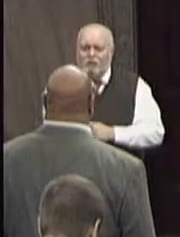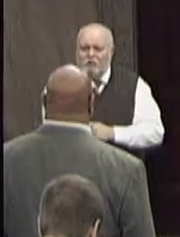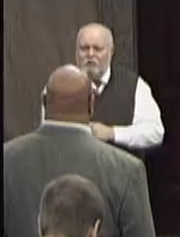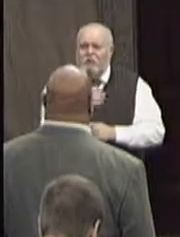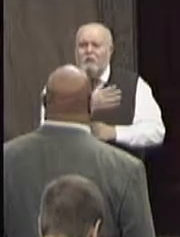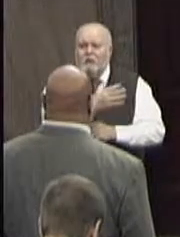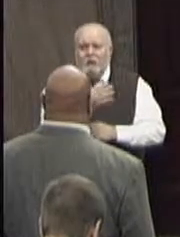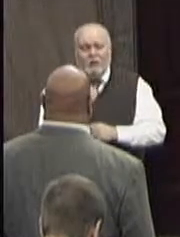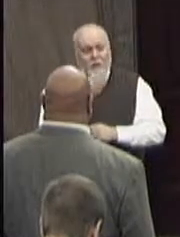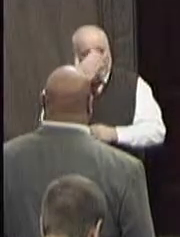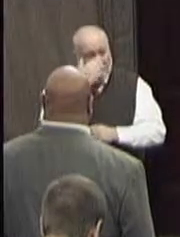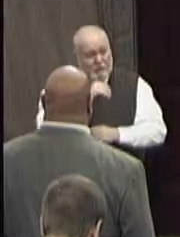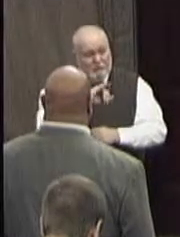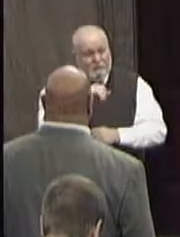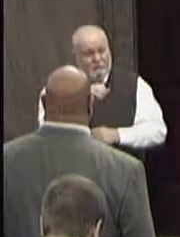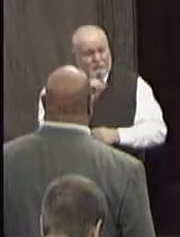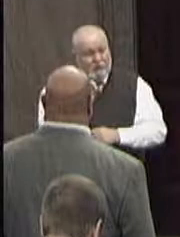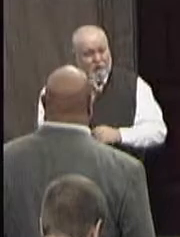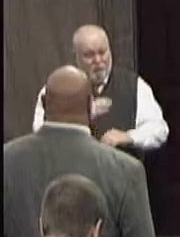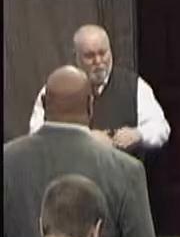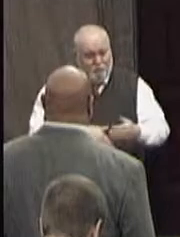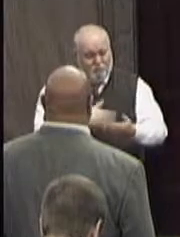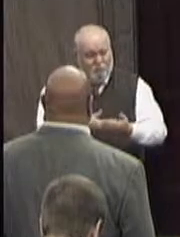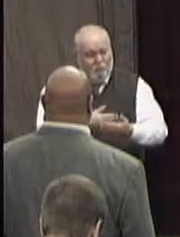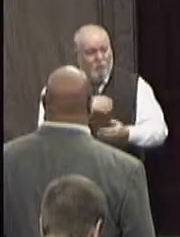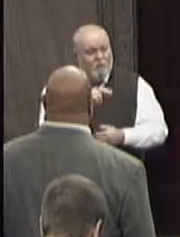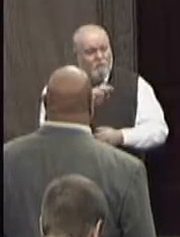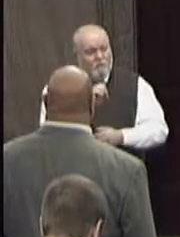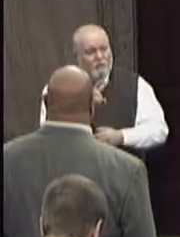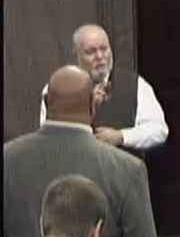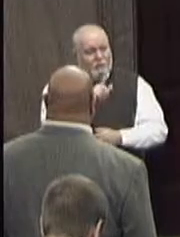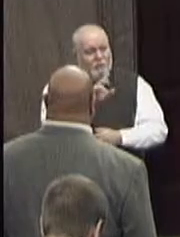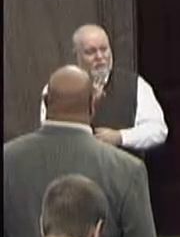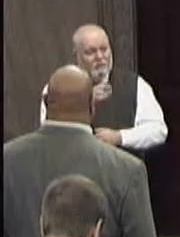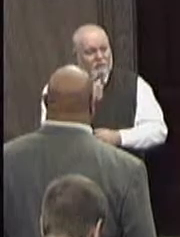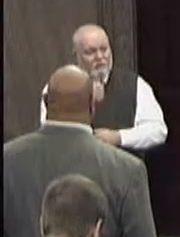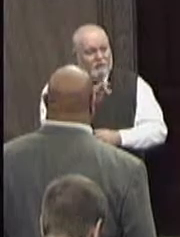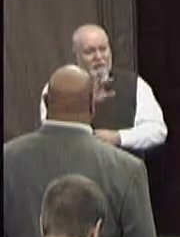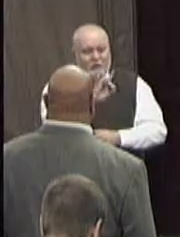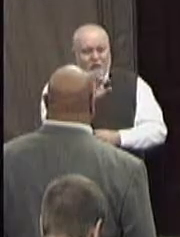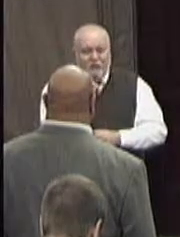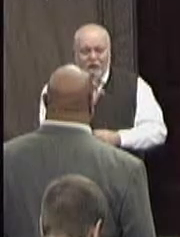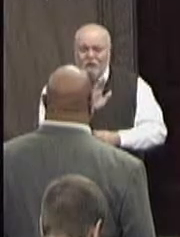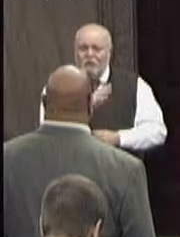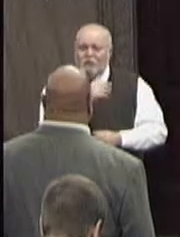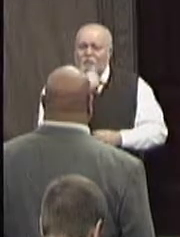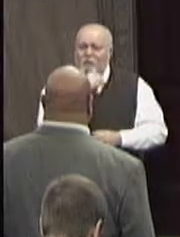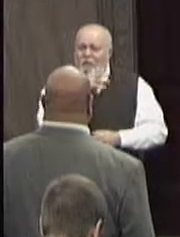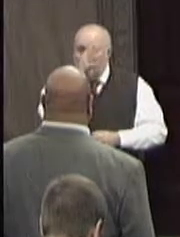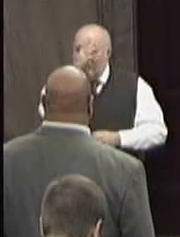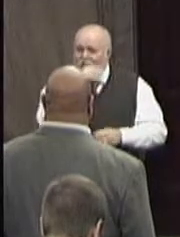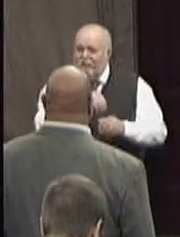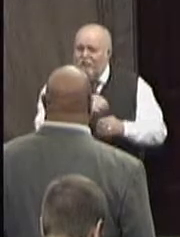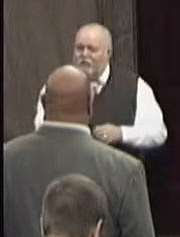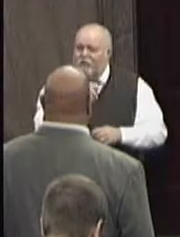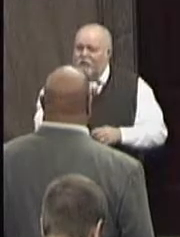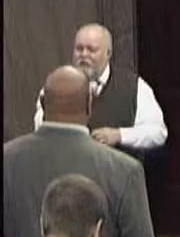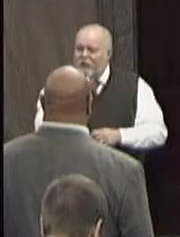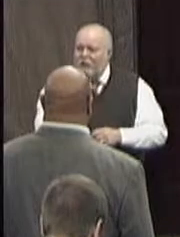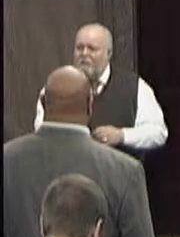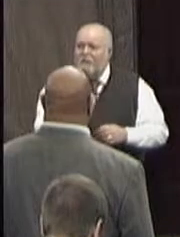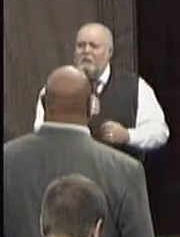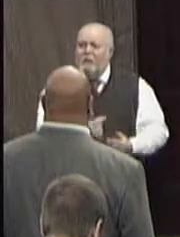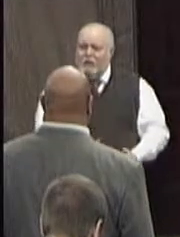And whereas Jeffrey Farrell was born November 27, 1988 to Thomas and Carol Farrell in Gates and was a